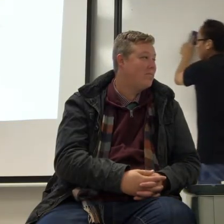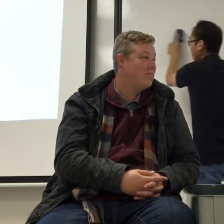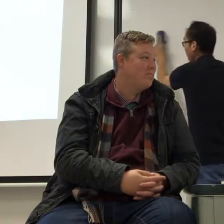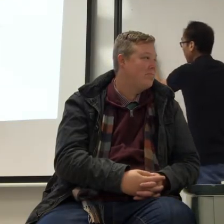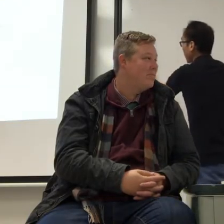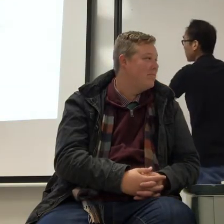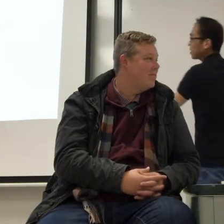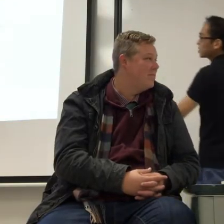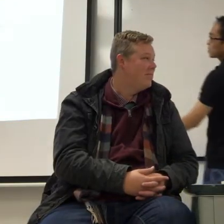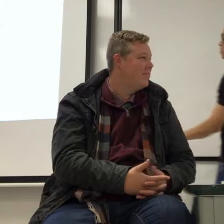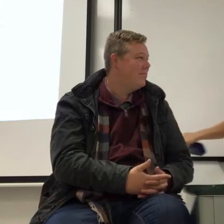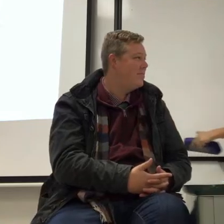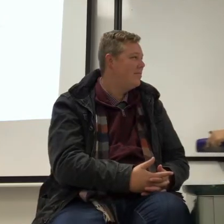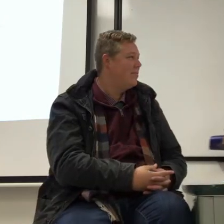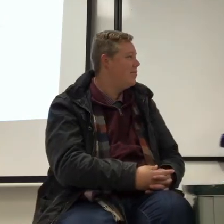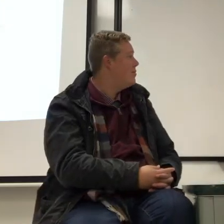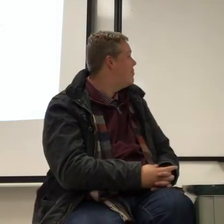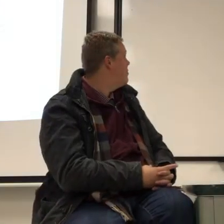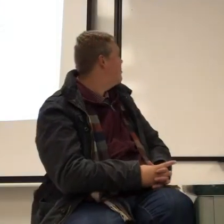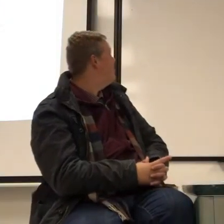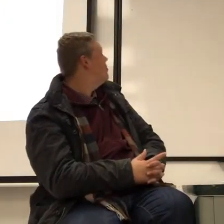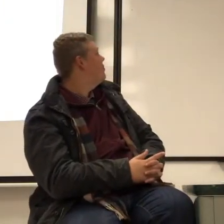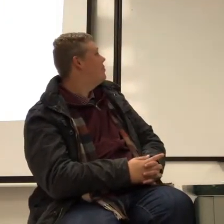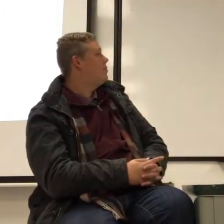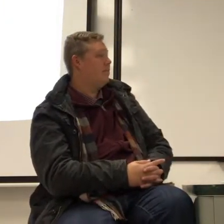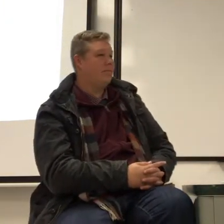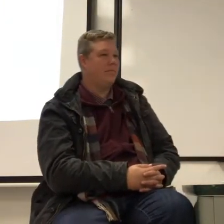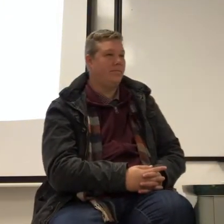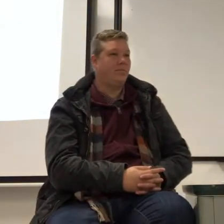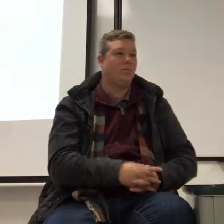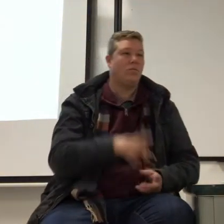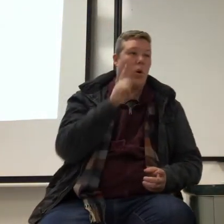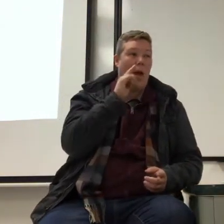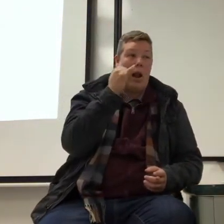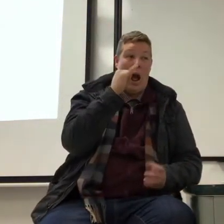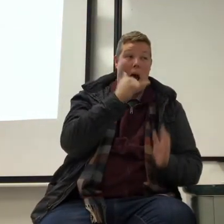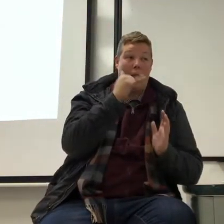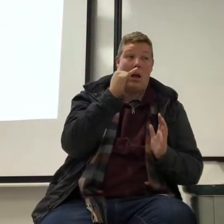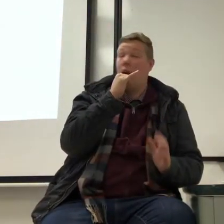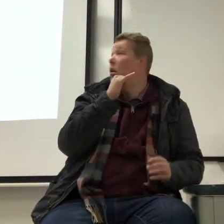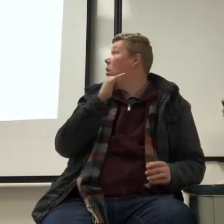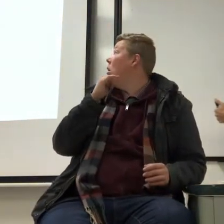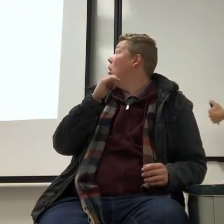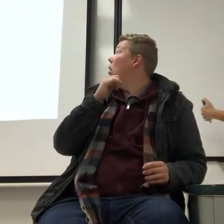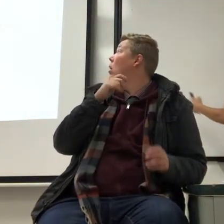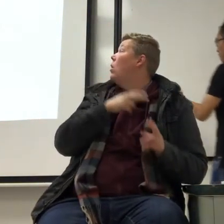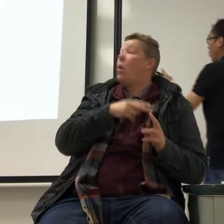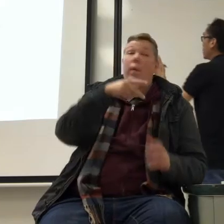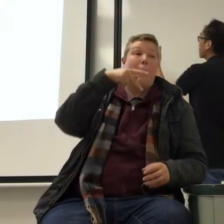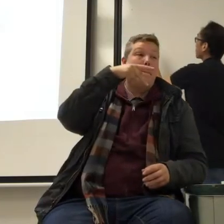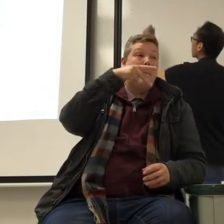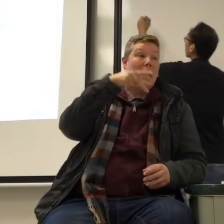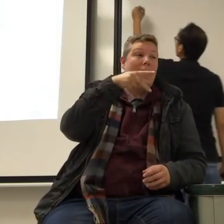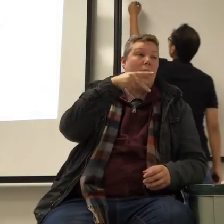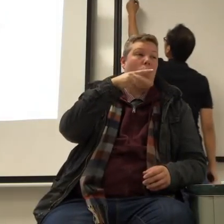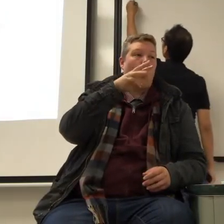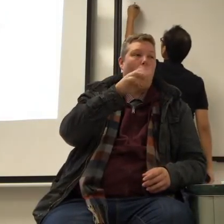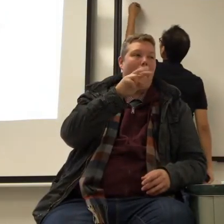So what I have highlighted is considered the P wave in terms of ECG